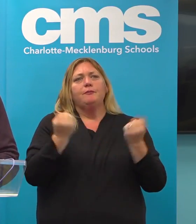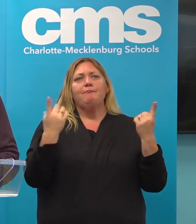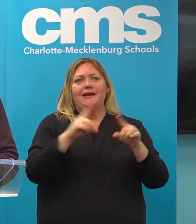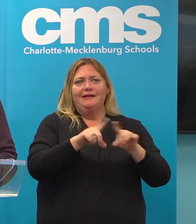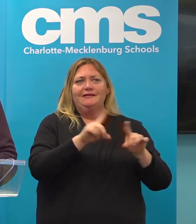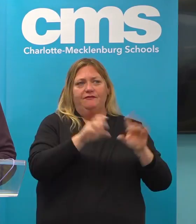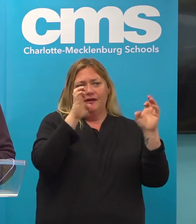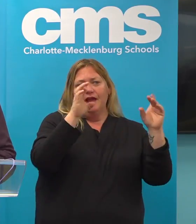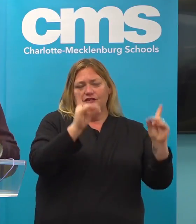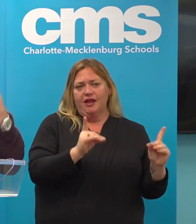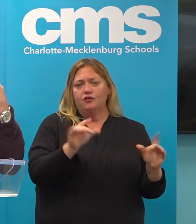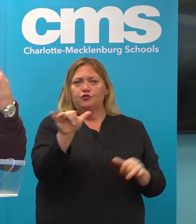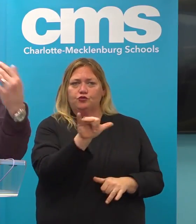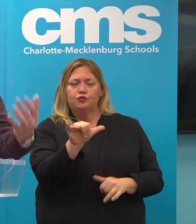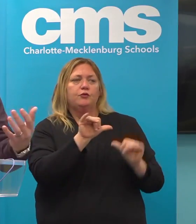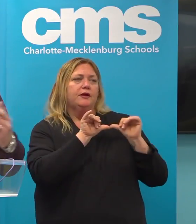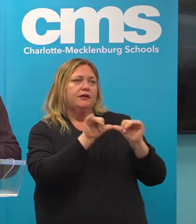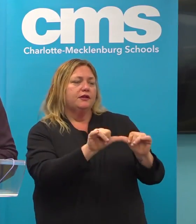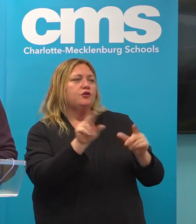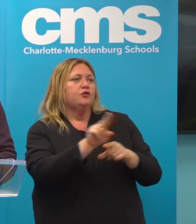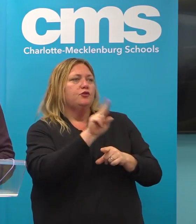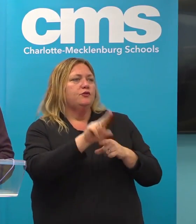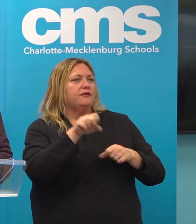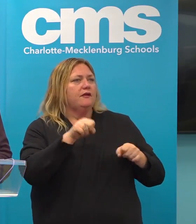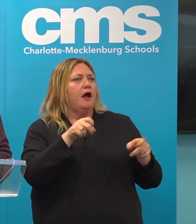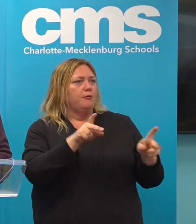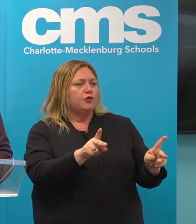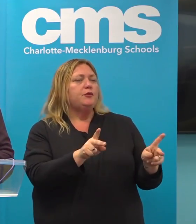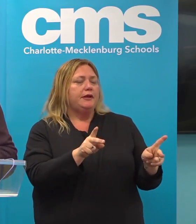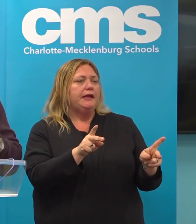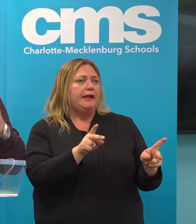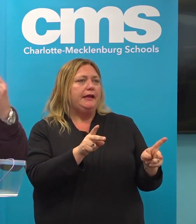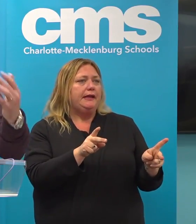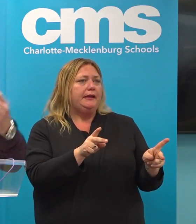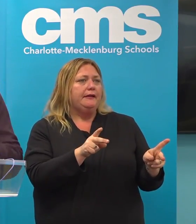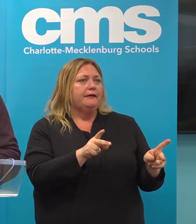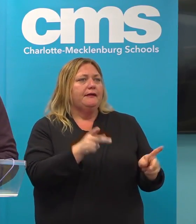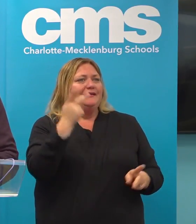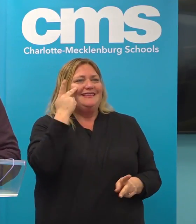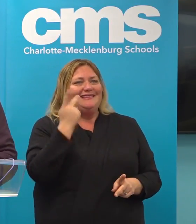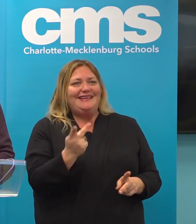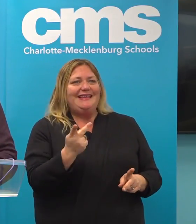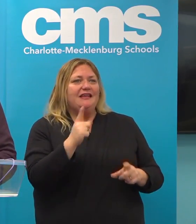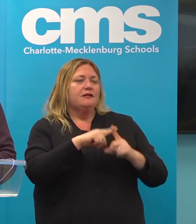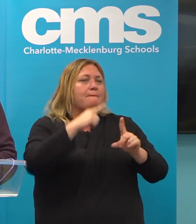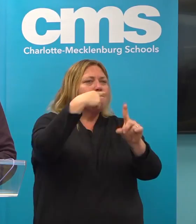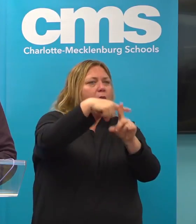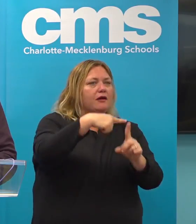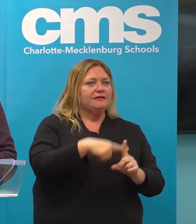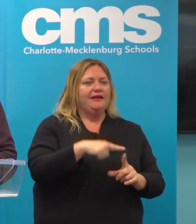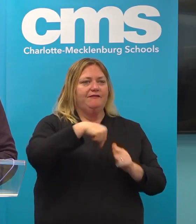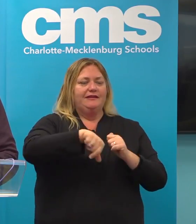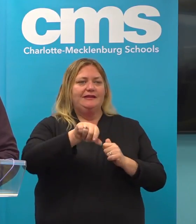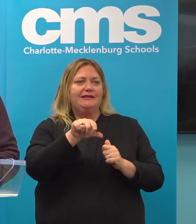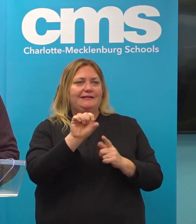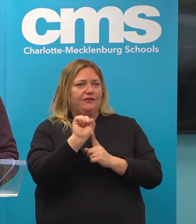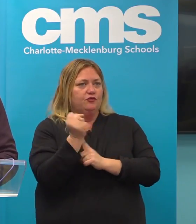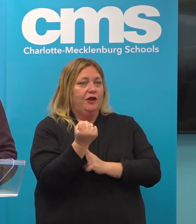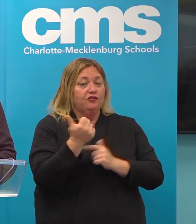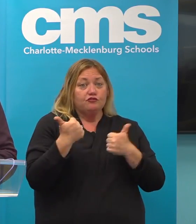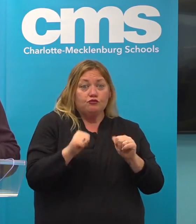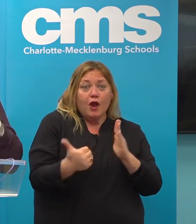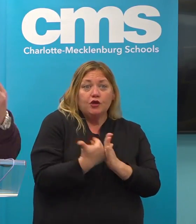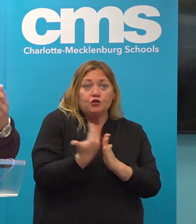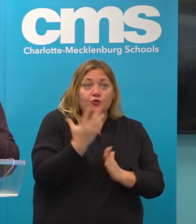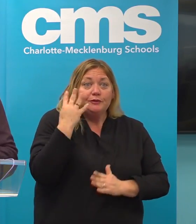us educators who are going to continue to use this as an opportunity to see a silver lining in this scenario, to try new